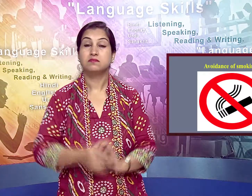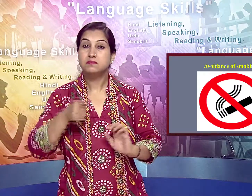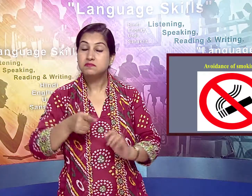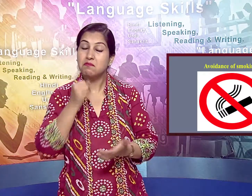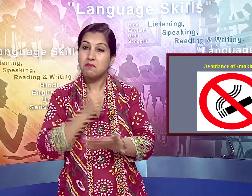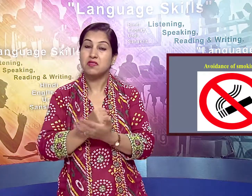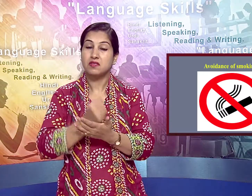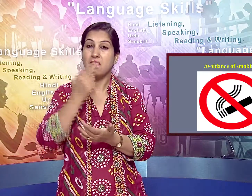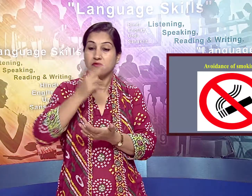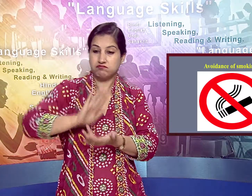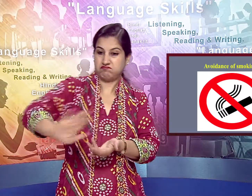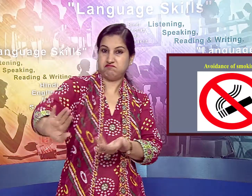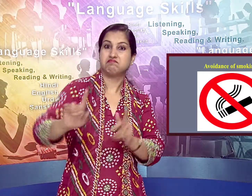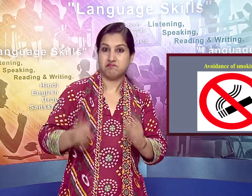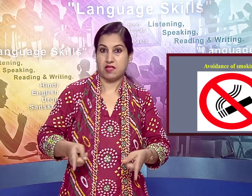Therefore, we should avoid smoking.